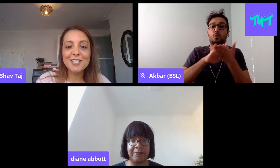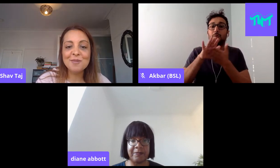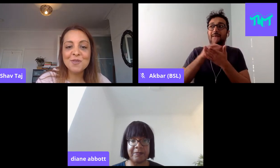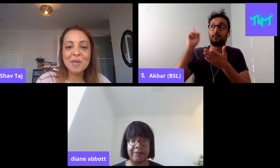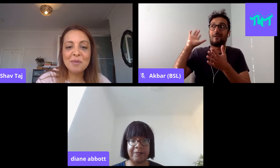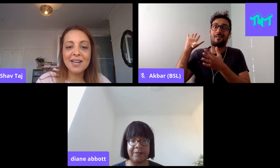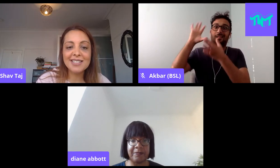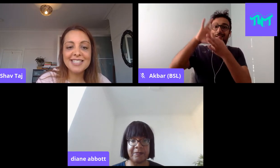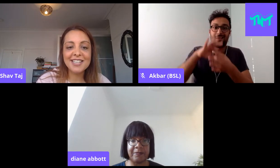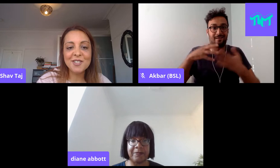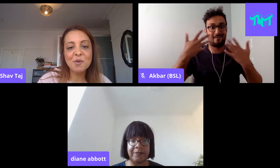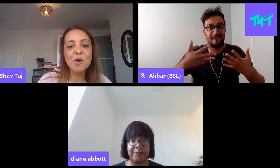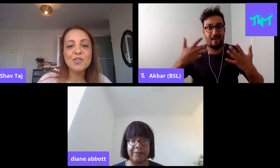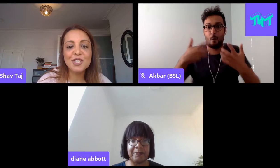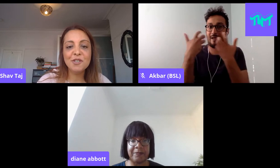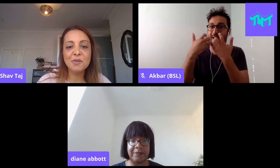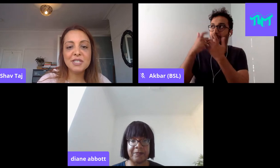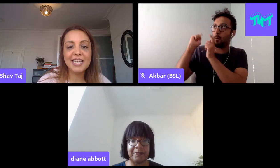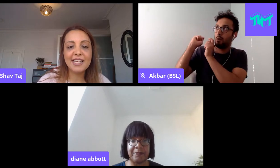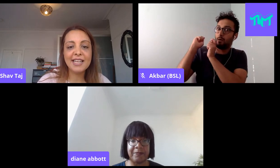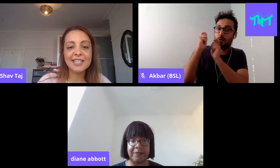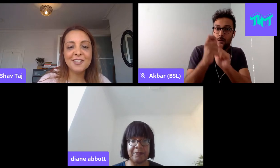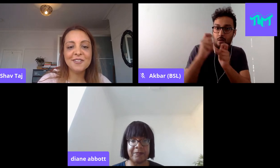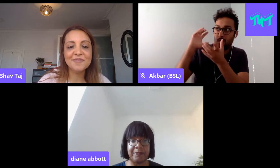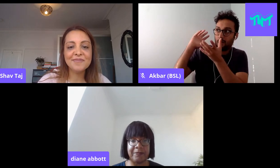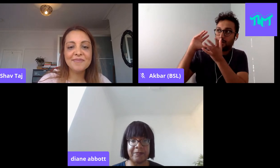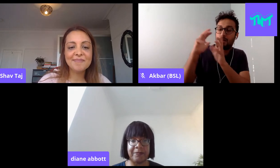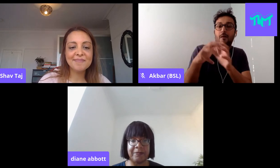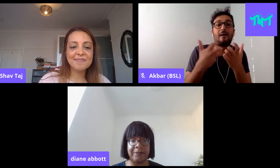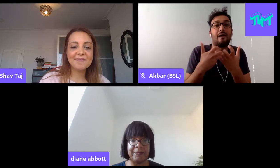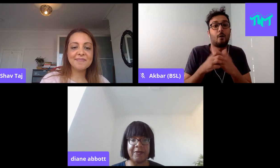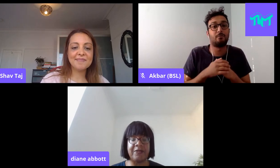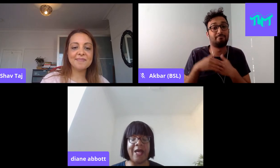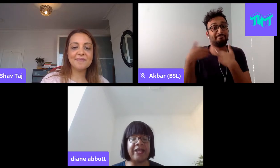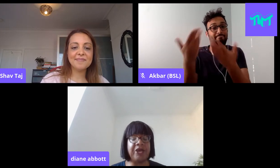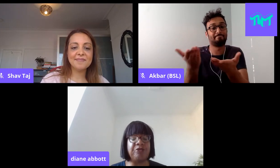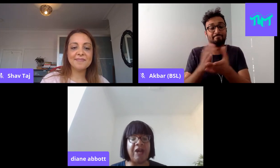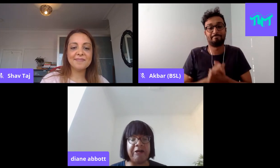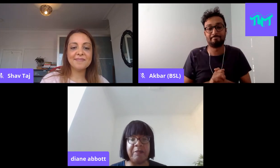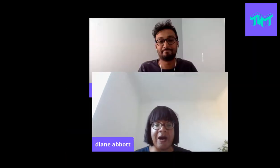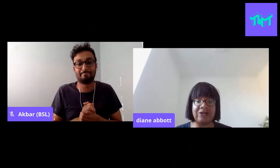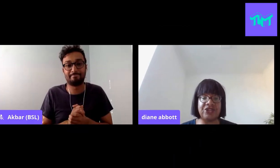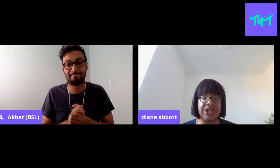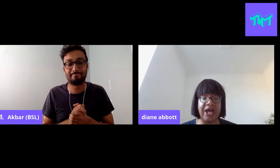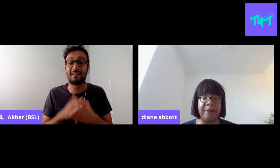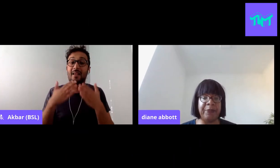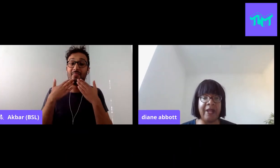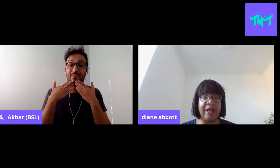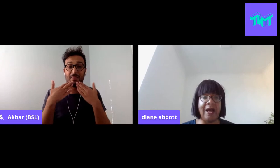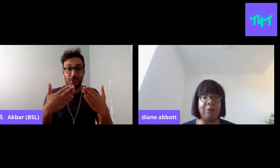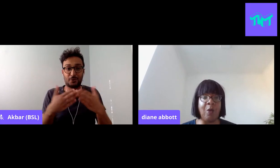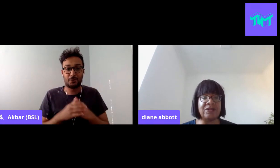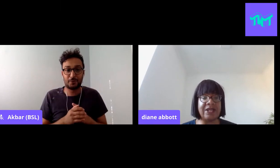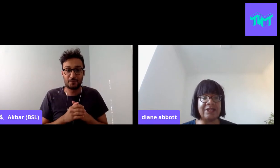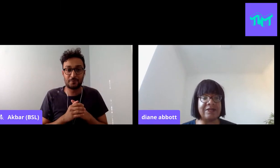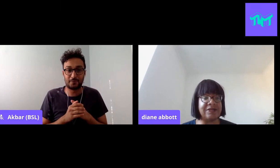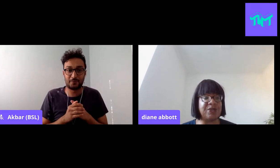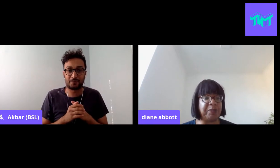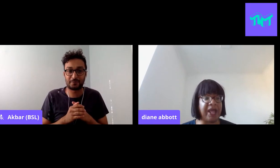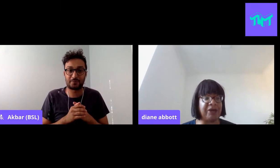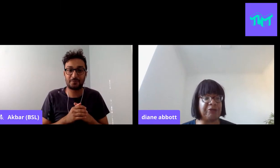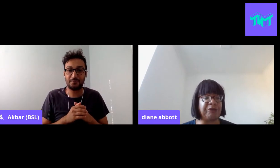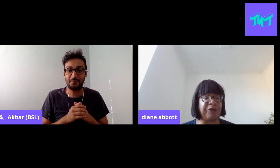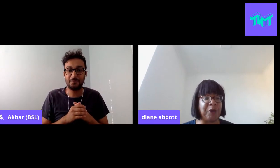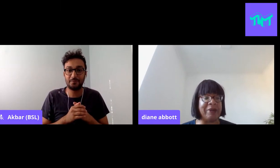journey in terms of where we are today. So, over to you, Diane. Thank you. Thank you very much. I wanted